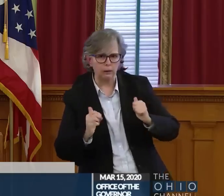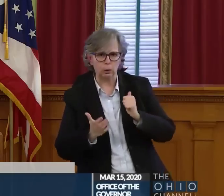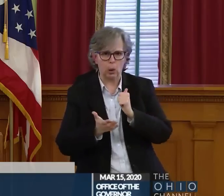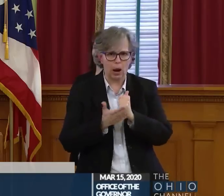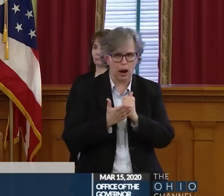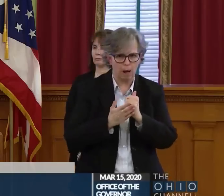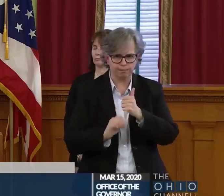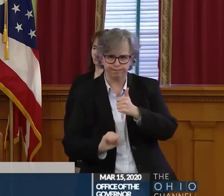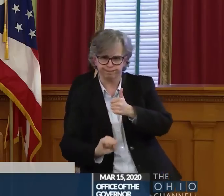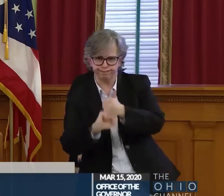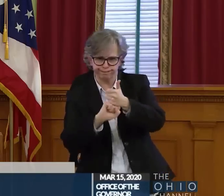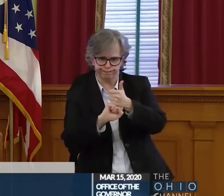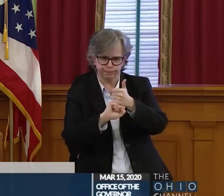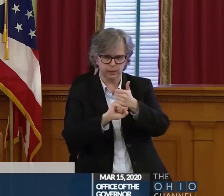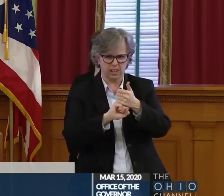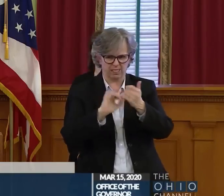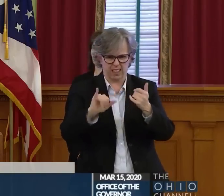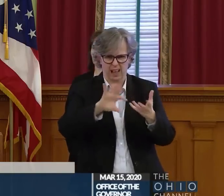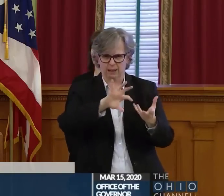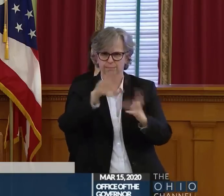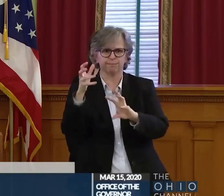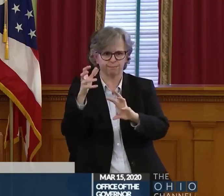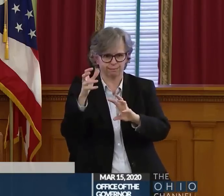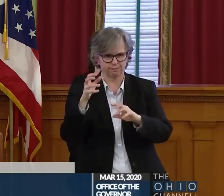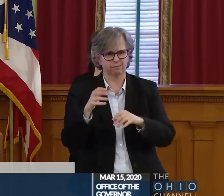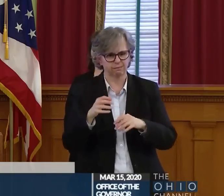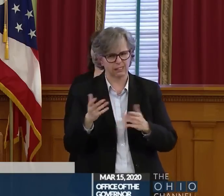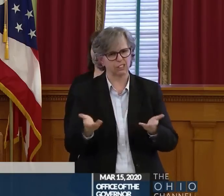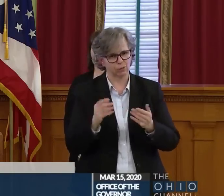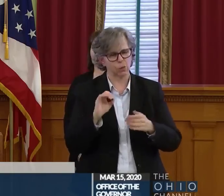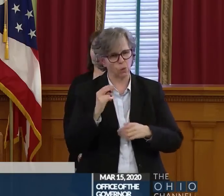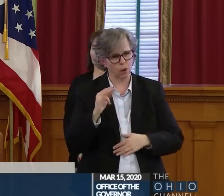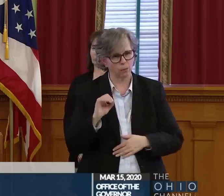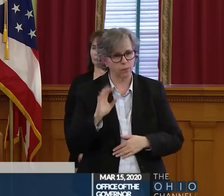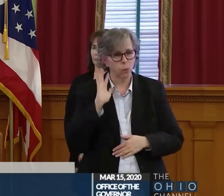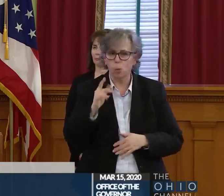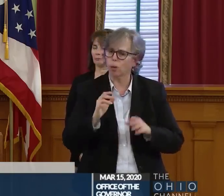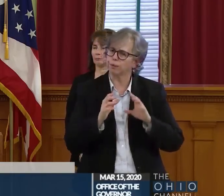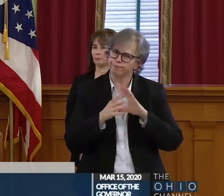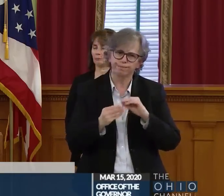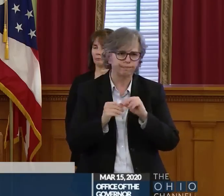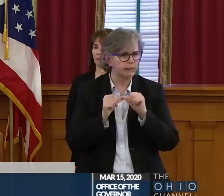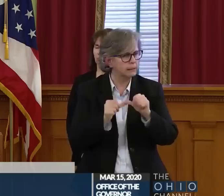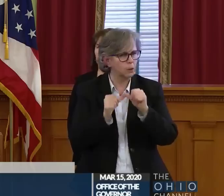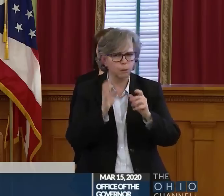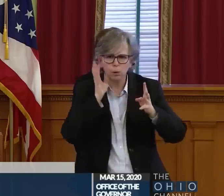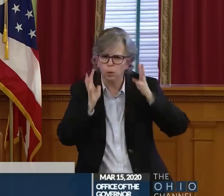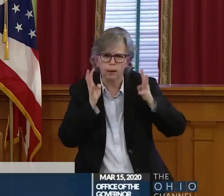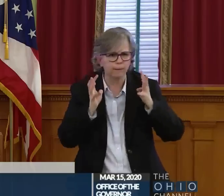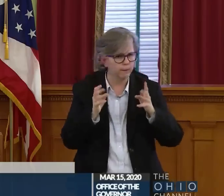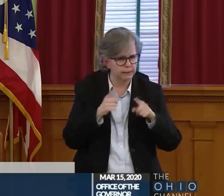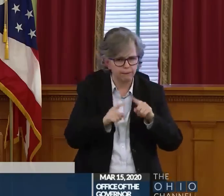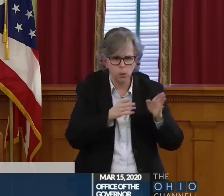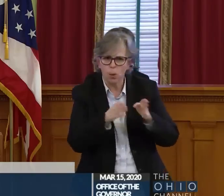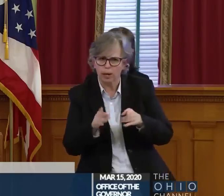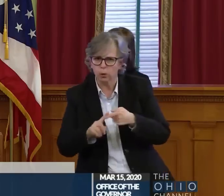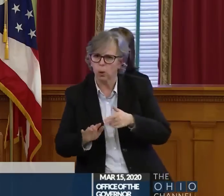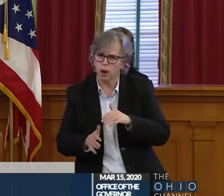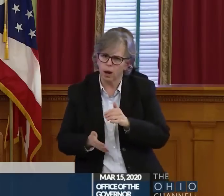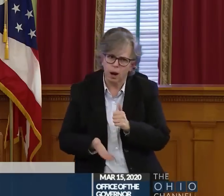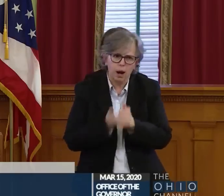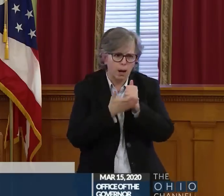disruptions in business, and we will continue to work with the businesses of Ohio and their